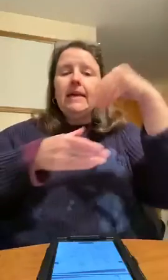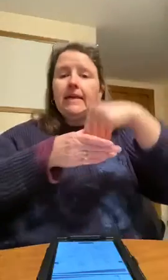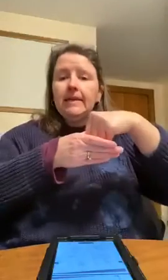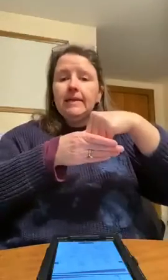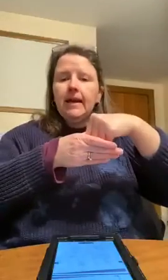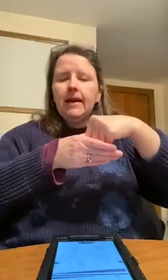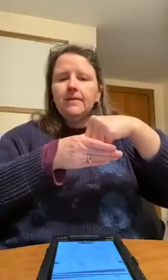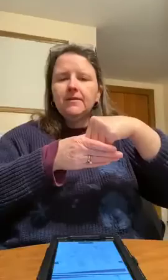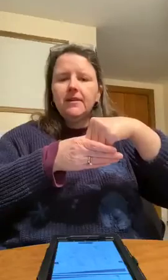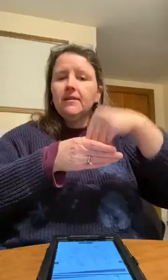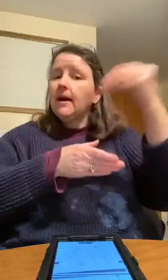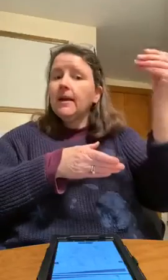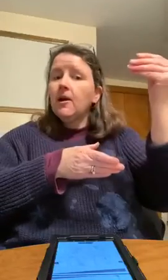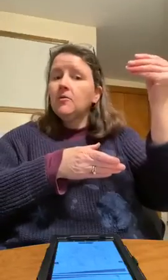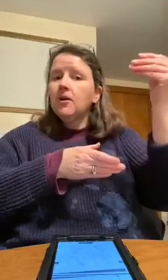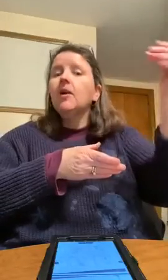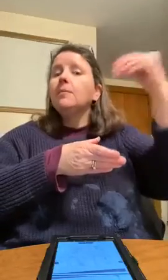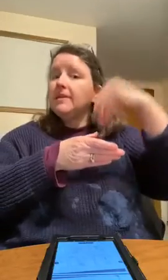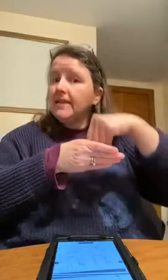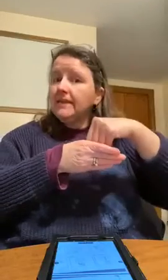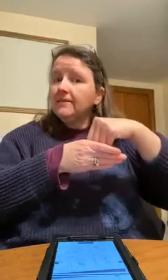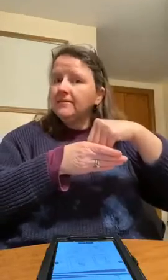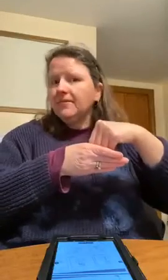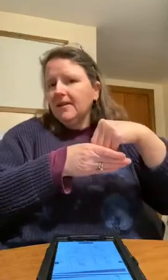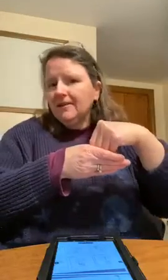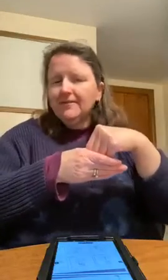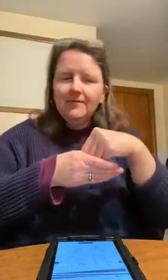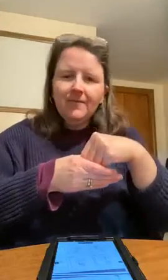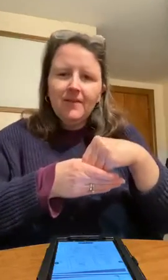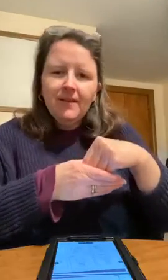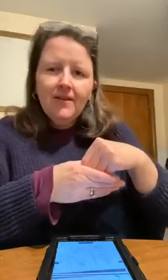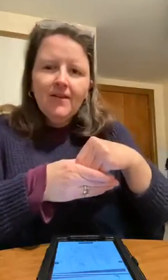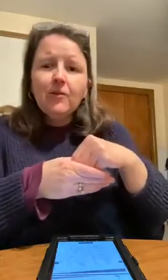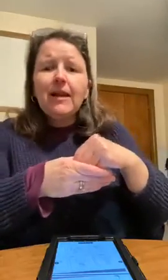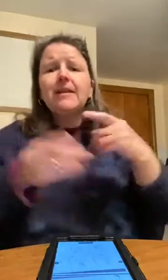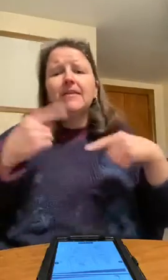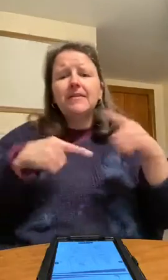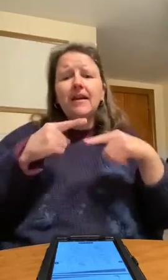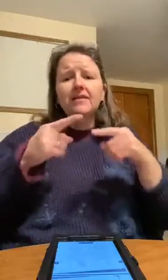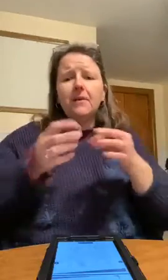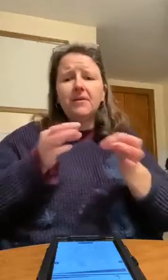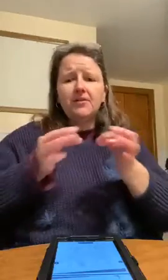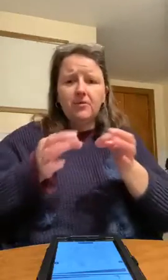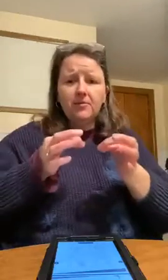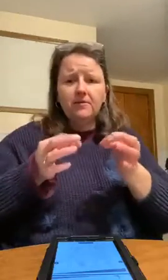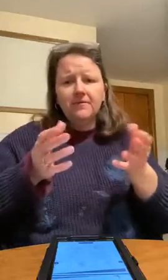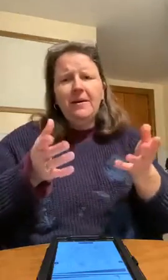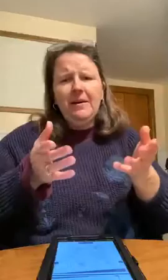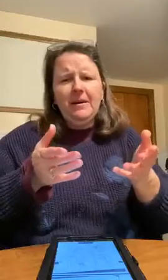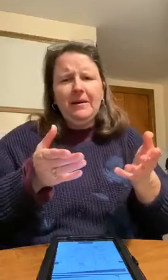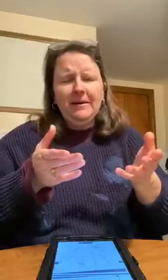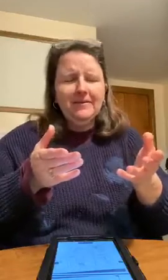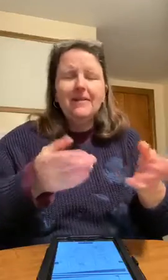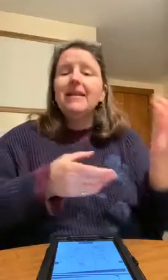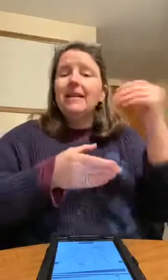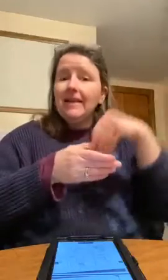In, obviously, not out, but in. So a lot of these signs are very descriptive.